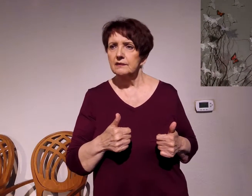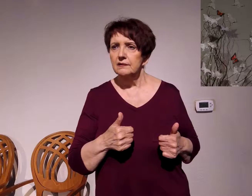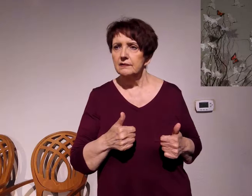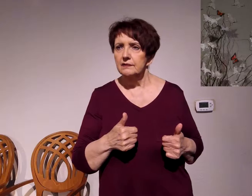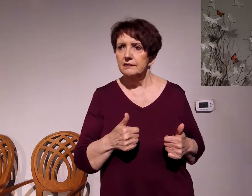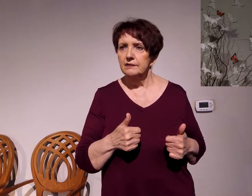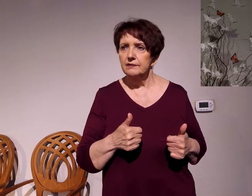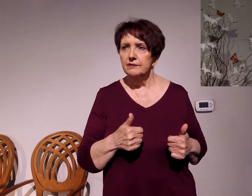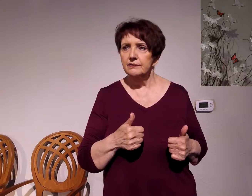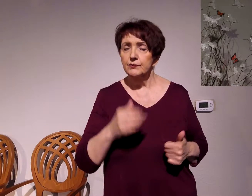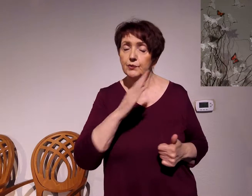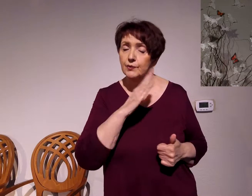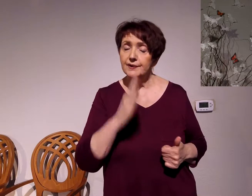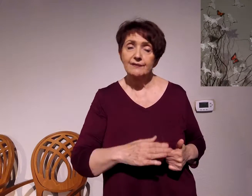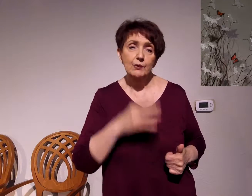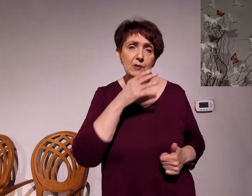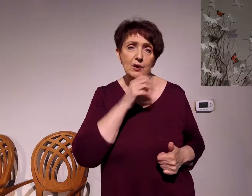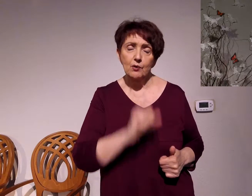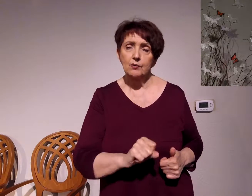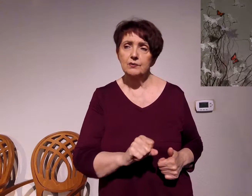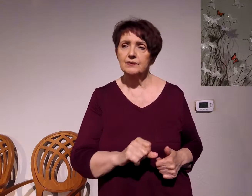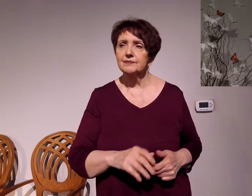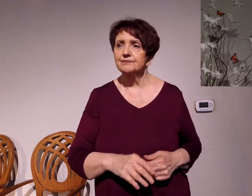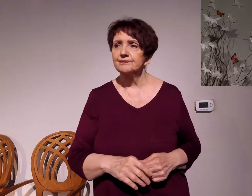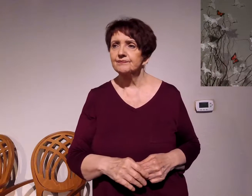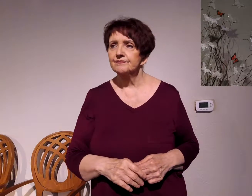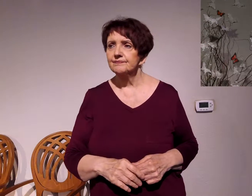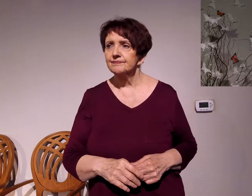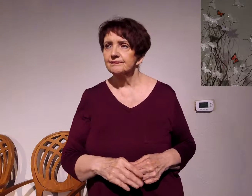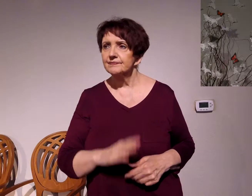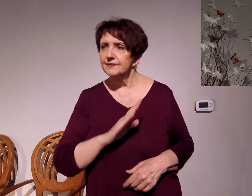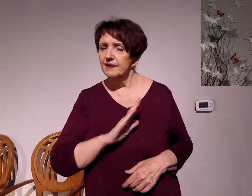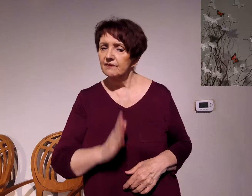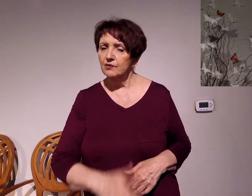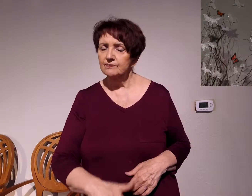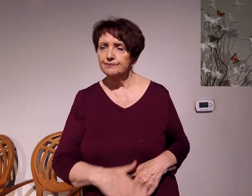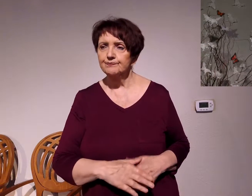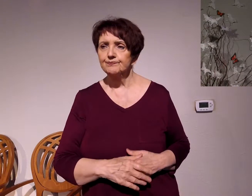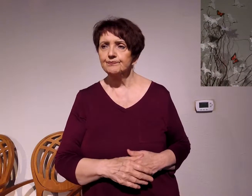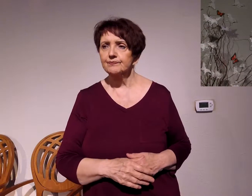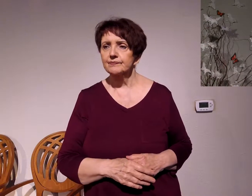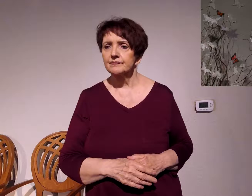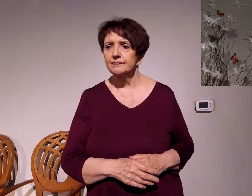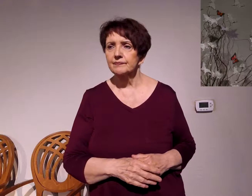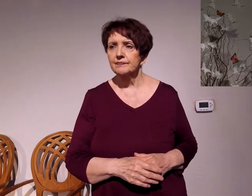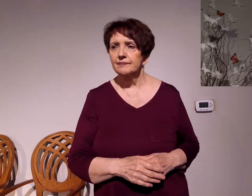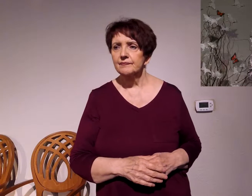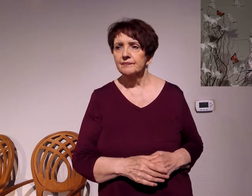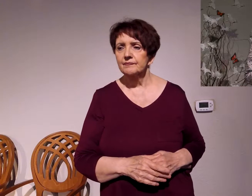you can never grow old. you can never grow old. You can never grow old.